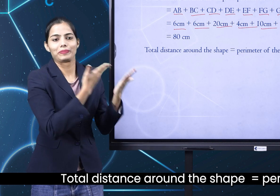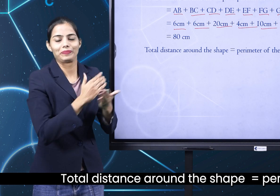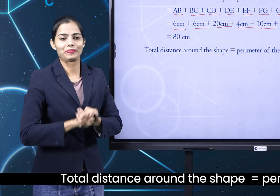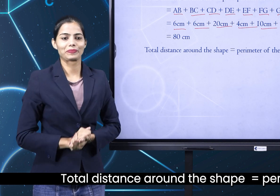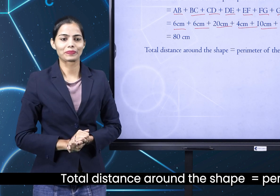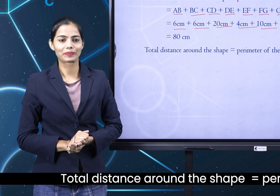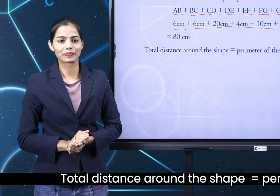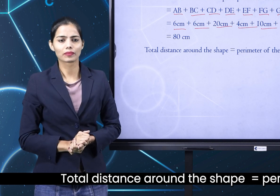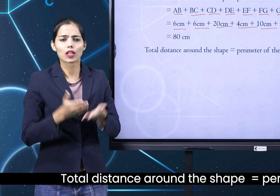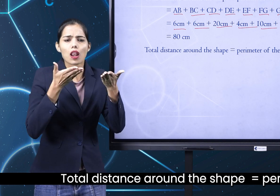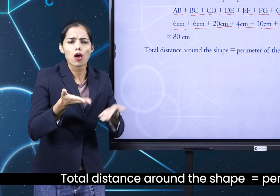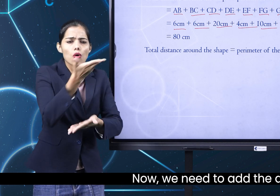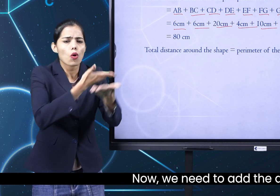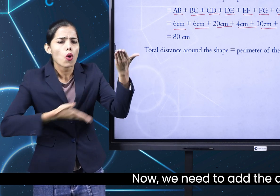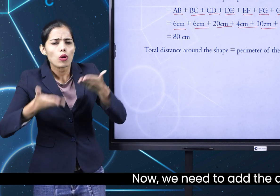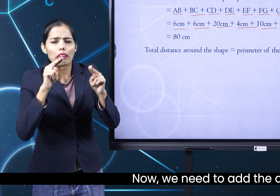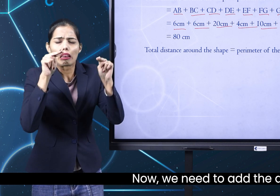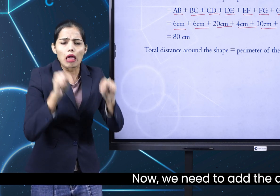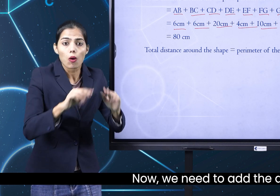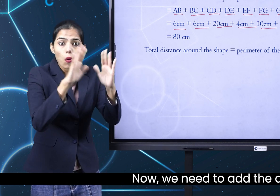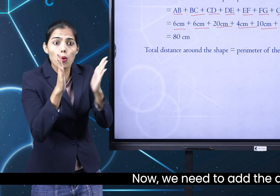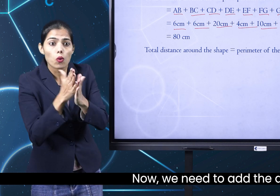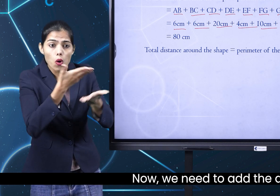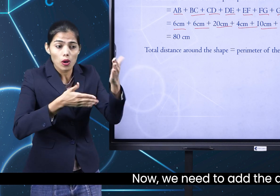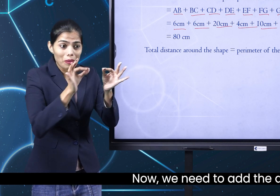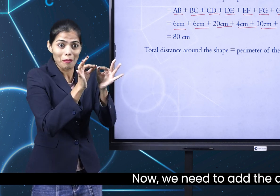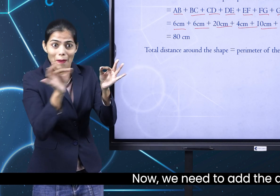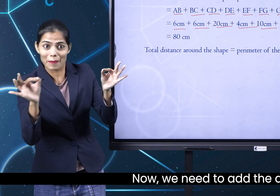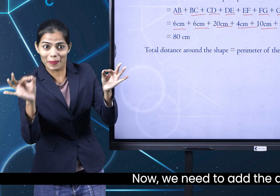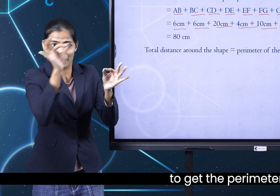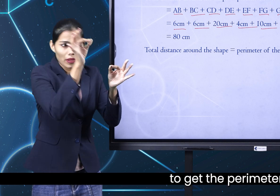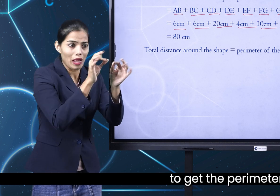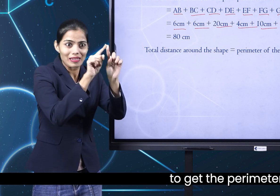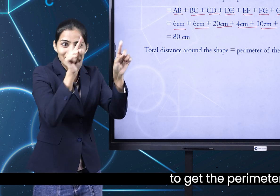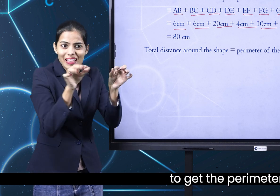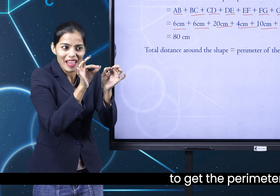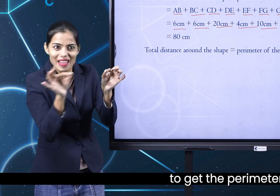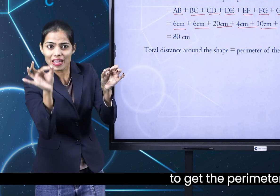shape. Now we need to add all the sides to get the perimeter.